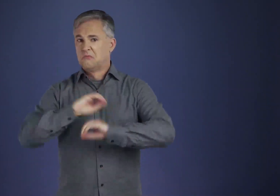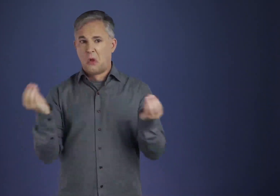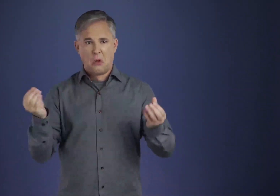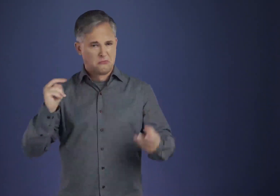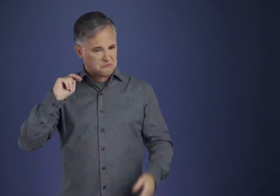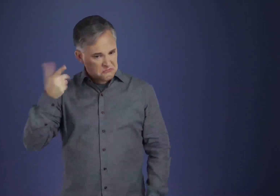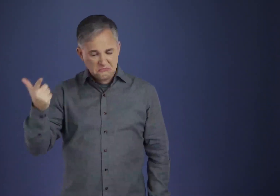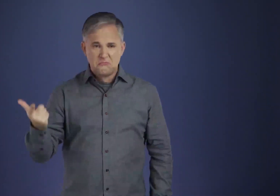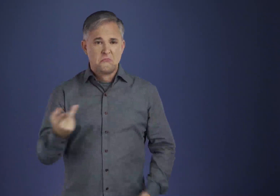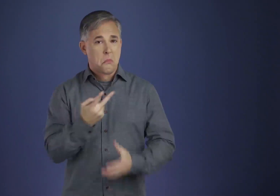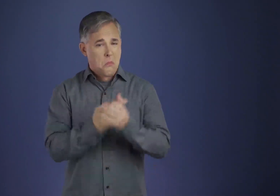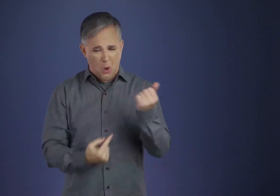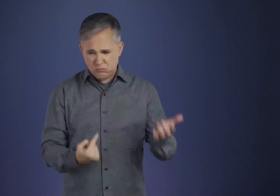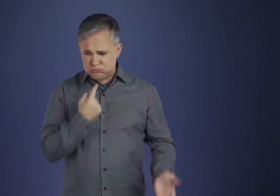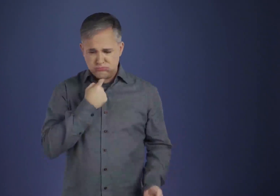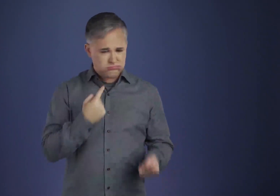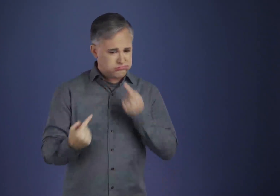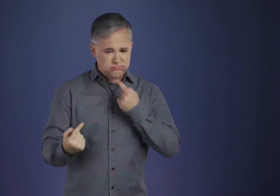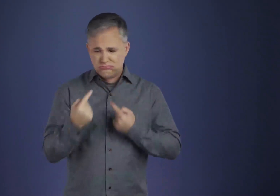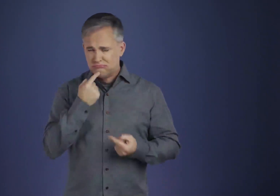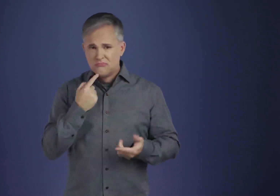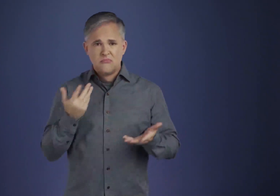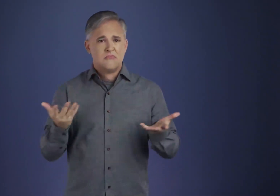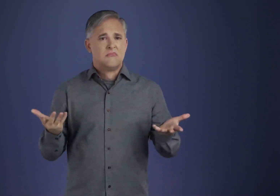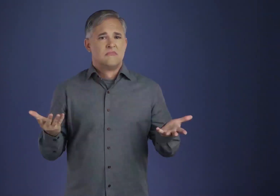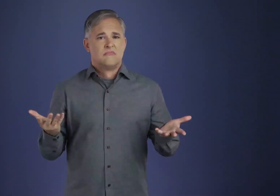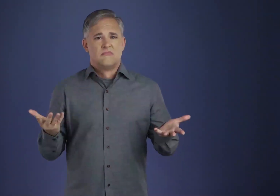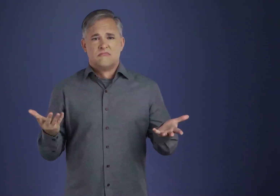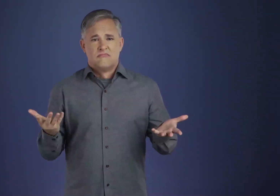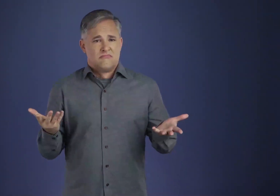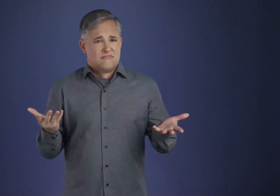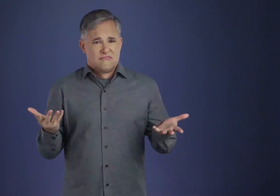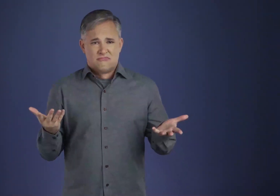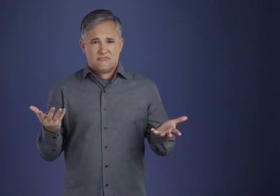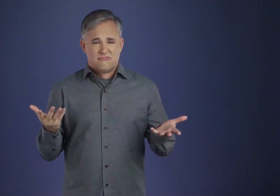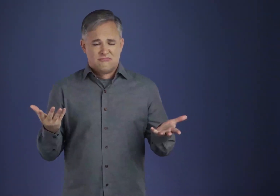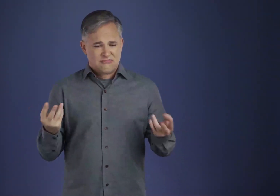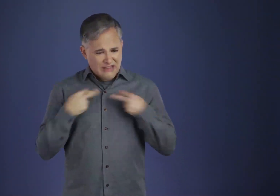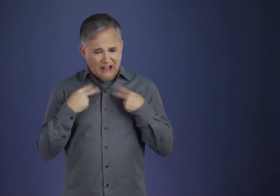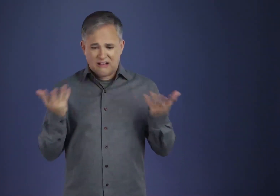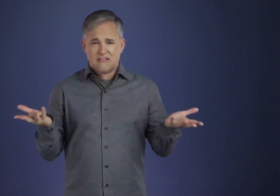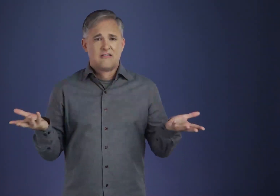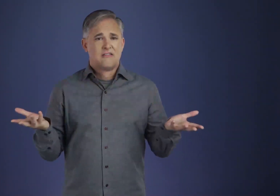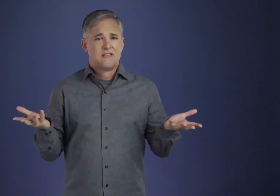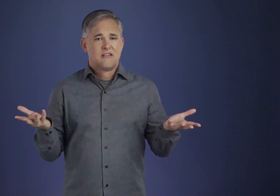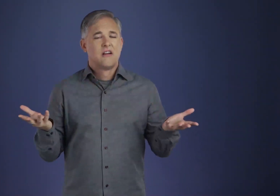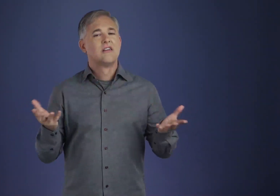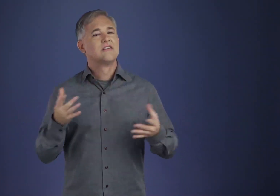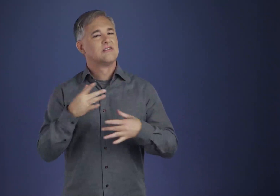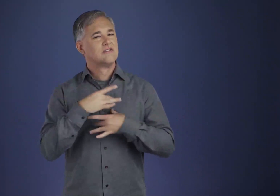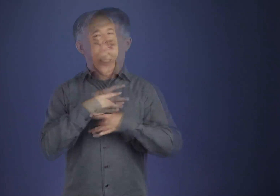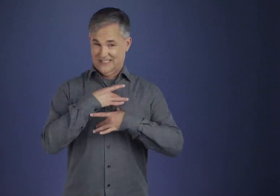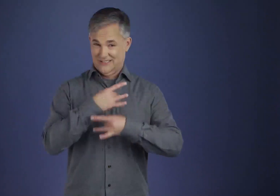both ways have proved bitterly disappointing, they have concluded there is no place whatever for them to go.